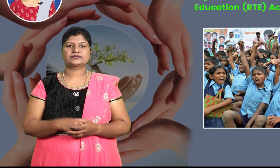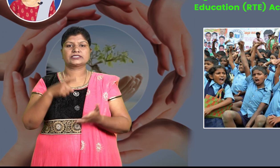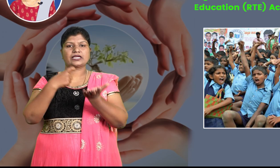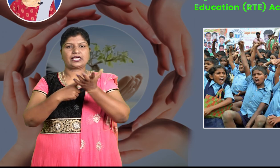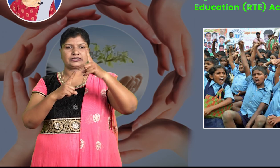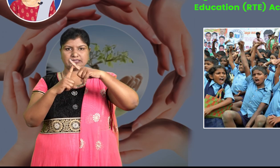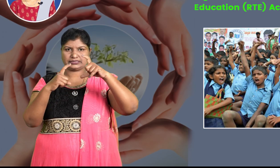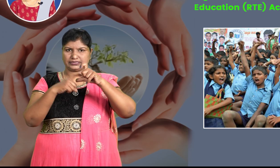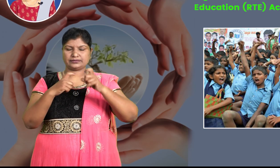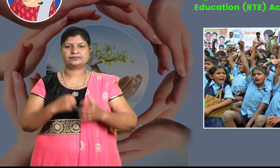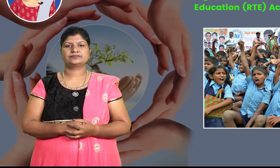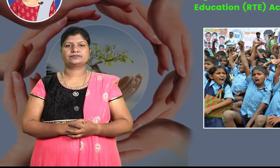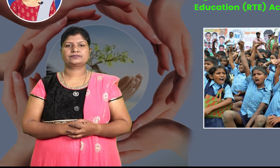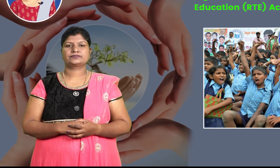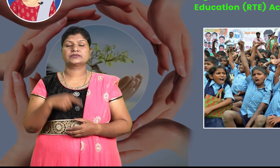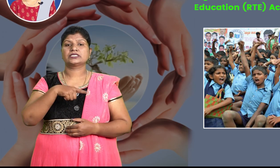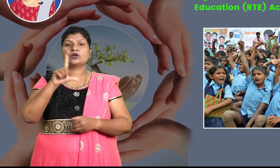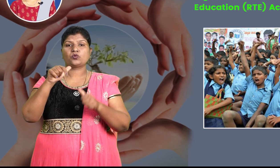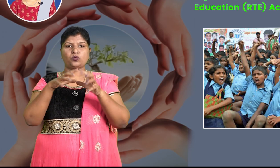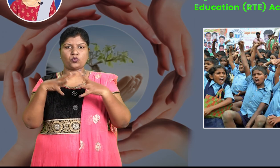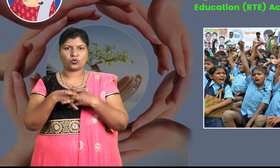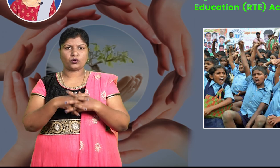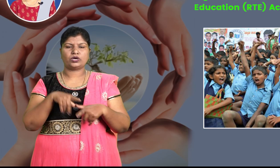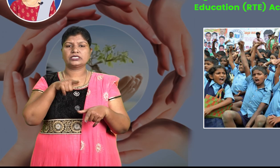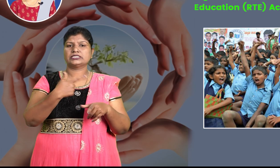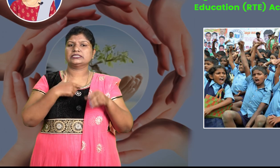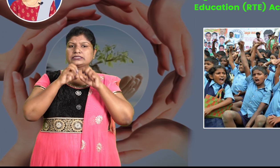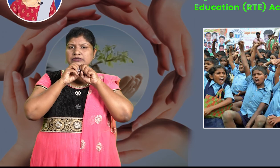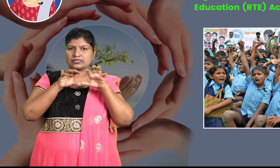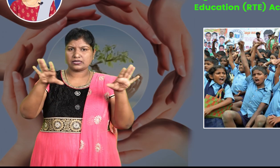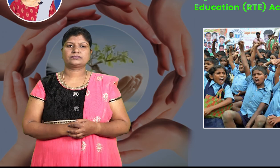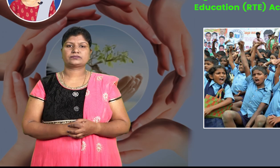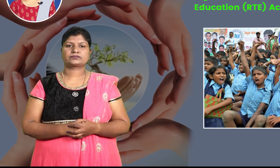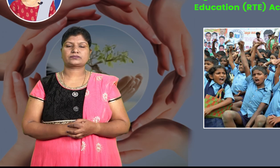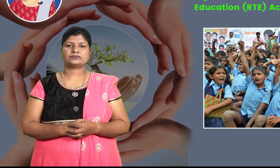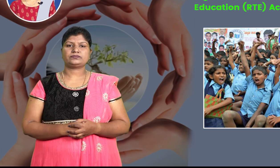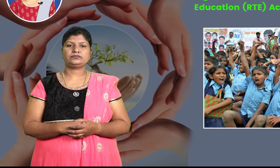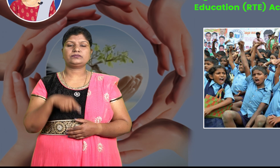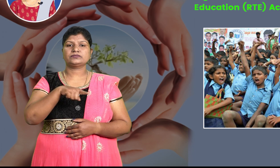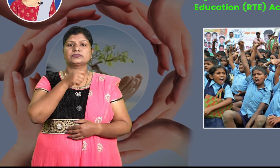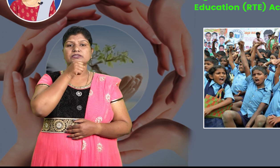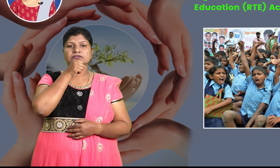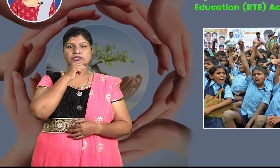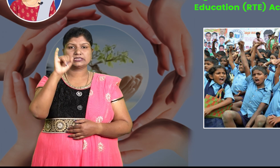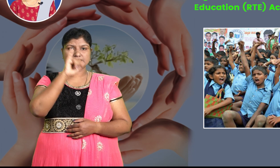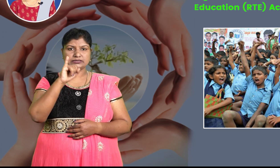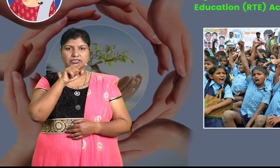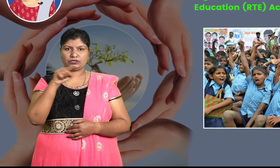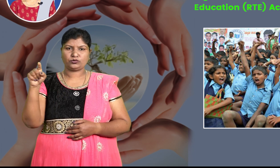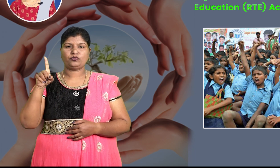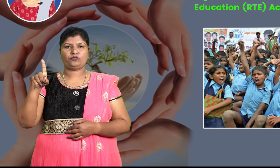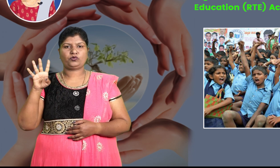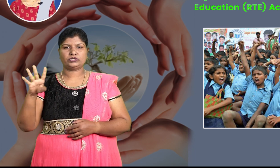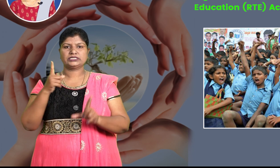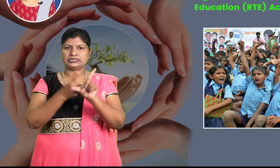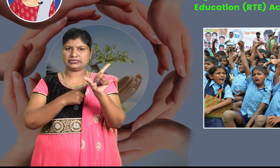RTE law declares that all children between the ages of 6 to 14